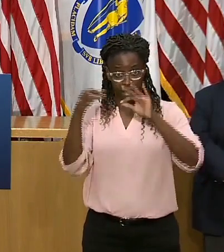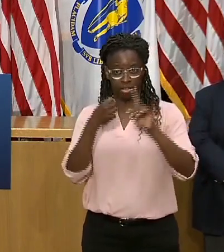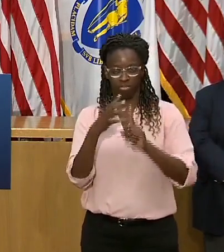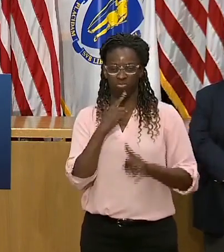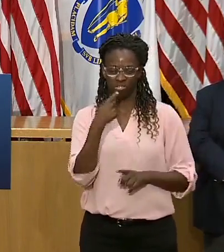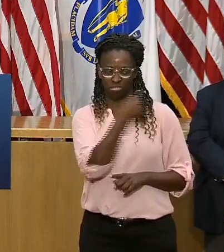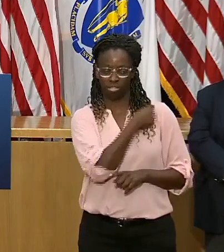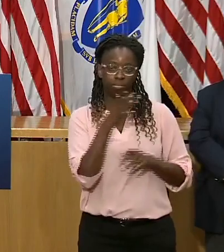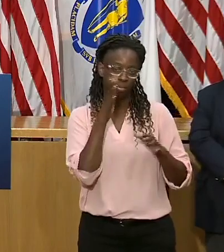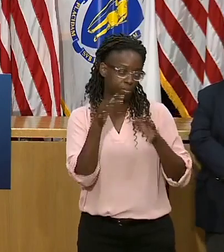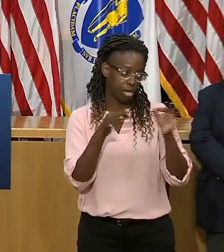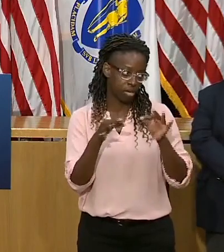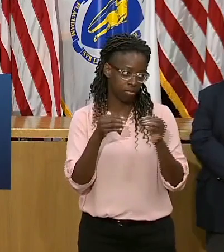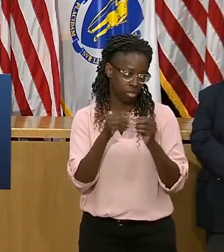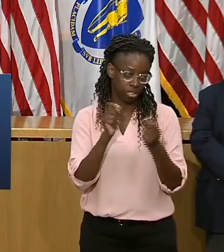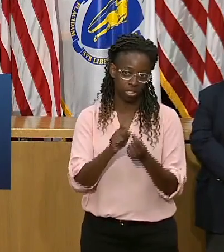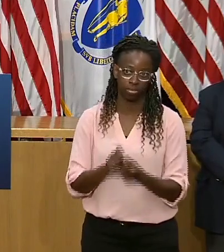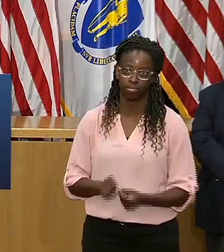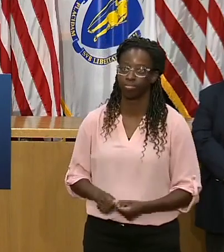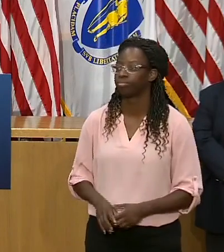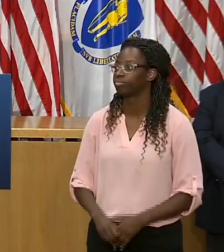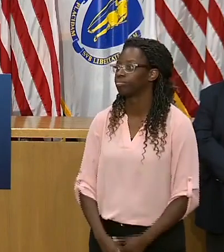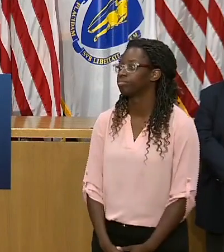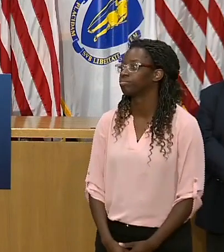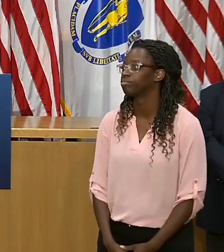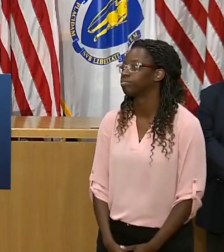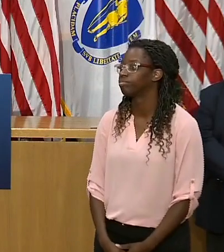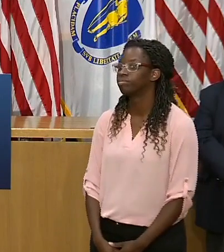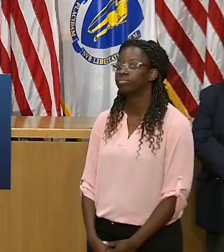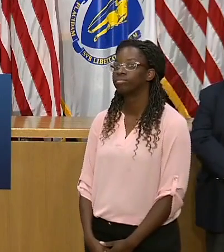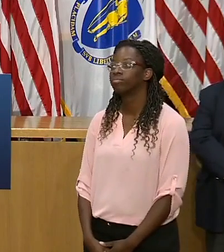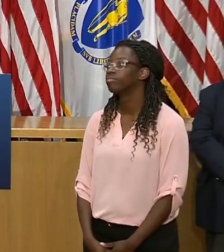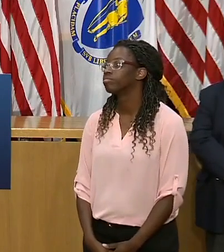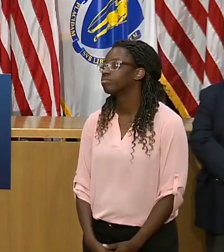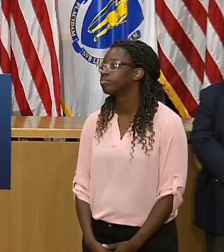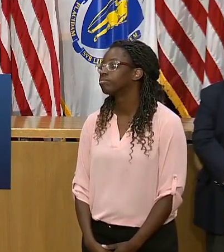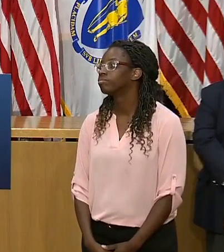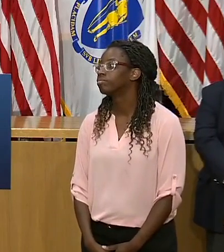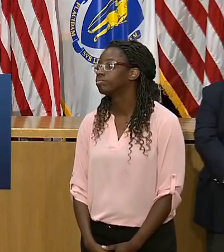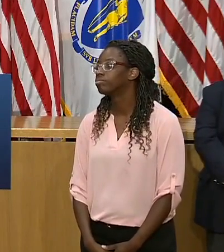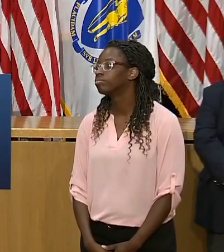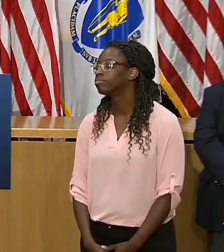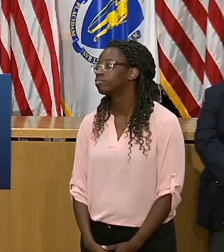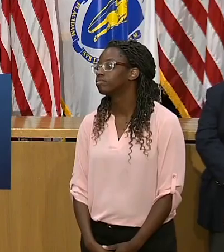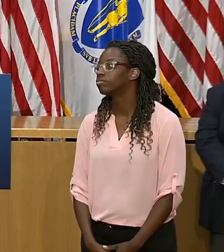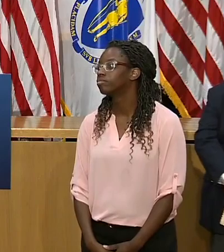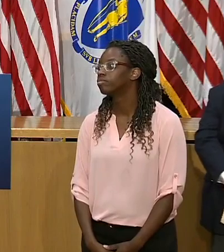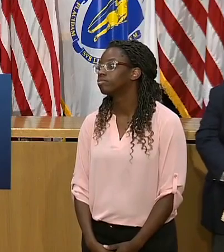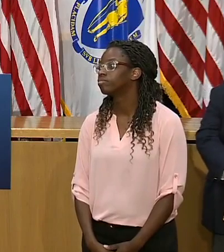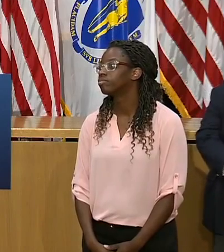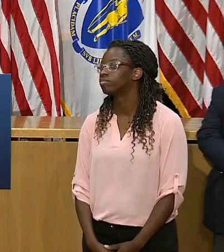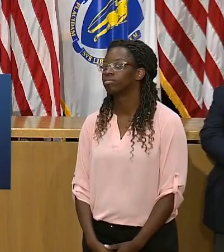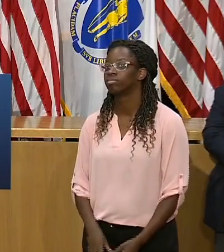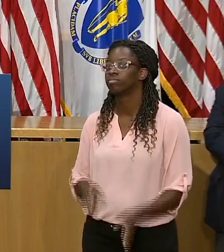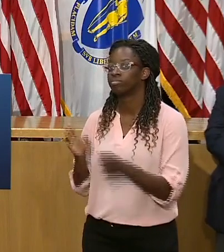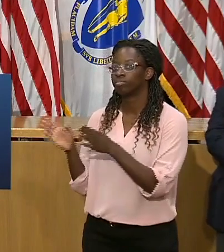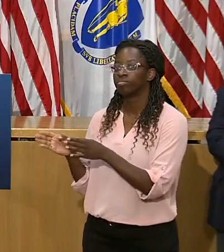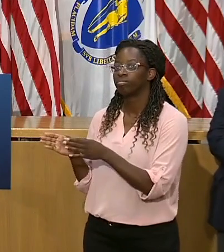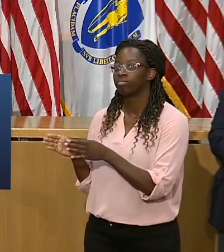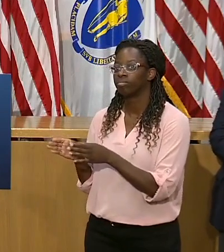these small businesses? I've been into a lot of businesses, and sometimes I'm the only one that's been there for hours. They're opening up early, they're closing